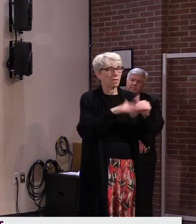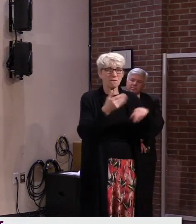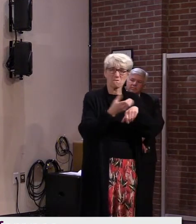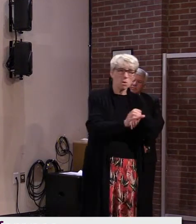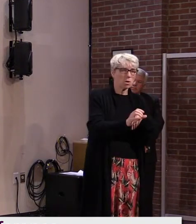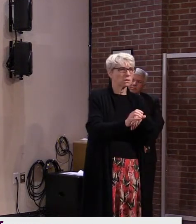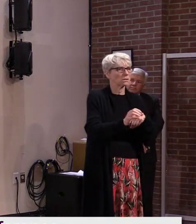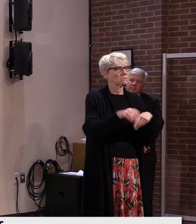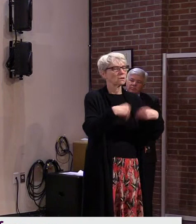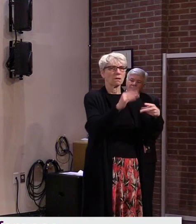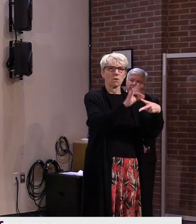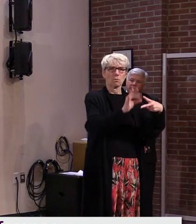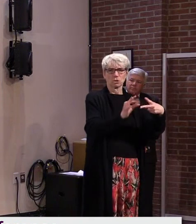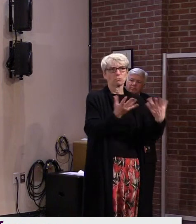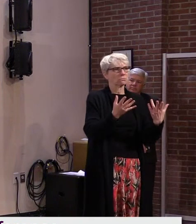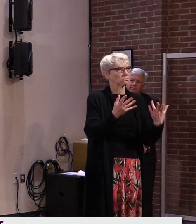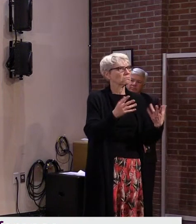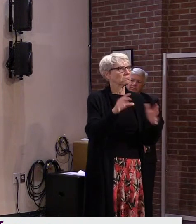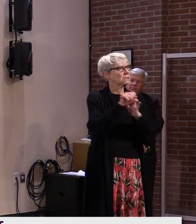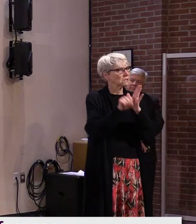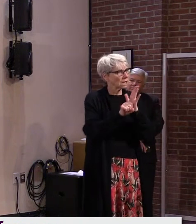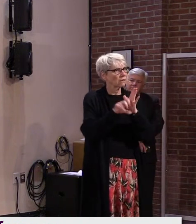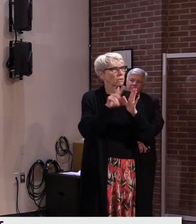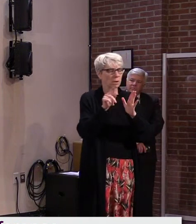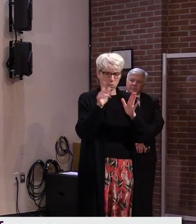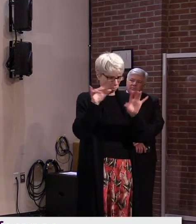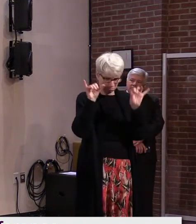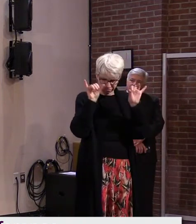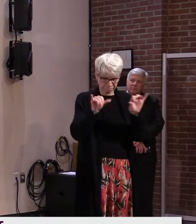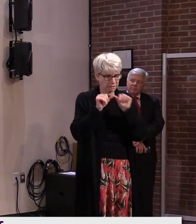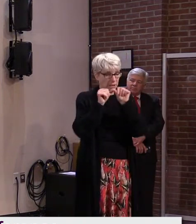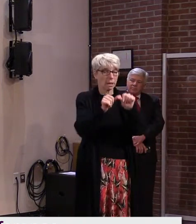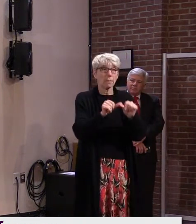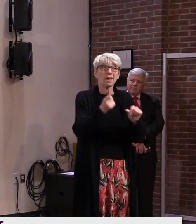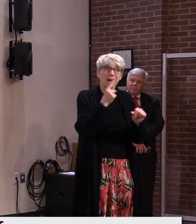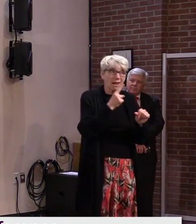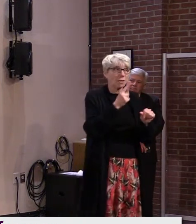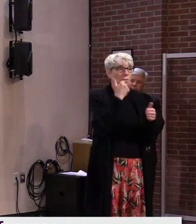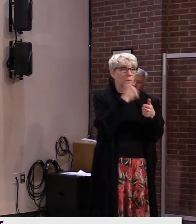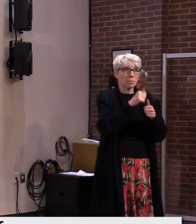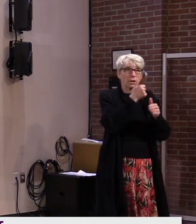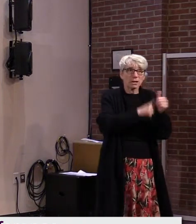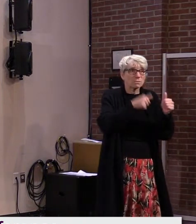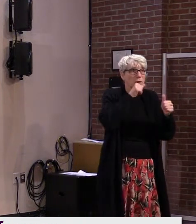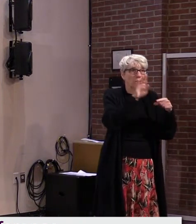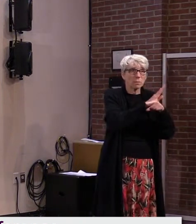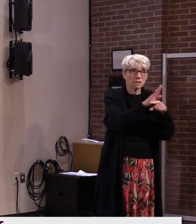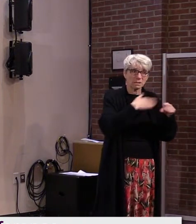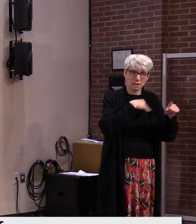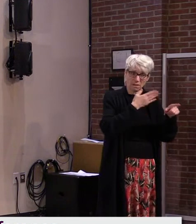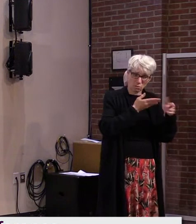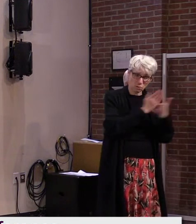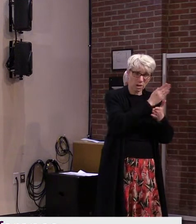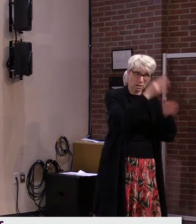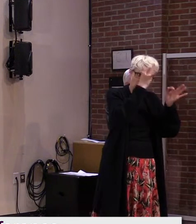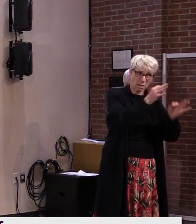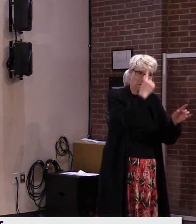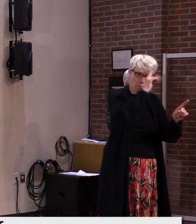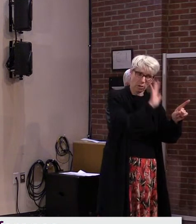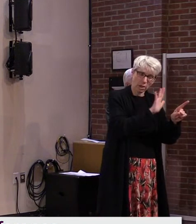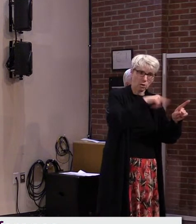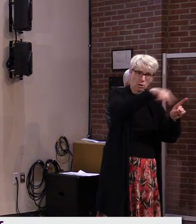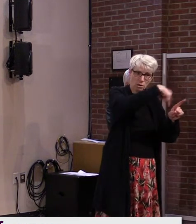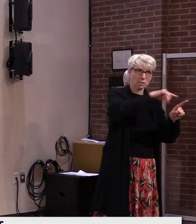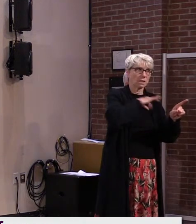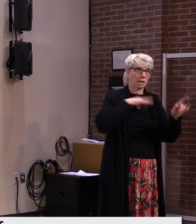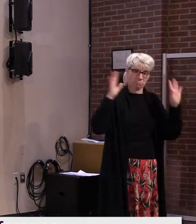as a state. But again, employers have the right and the ability to set their own rules.